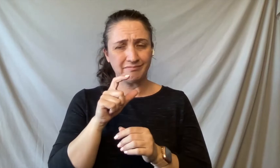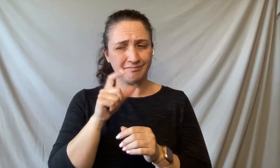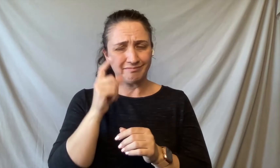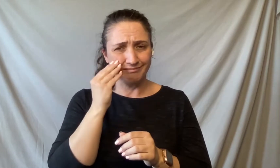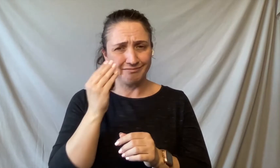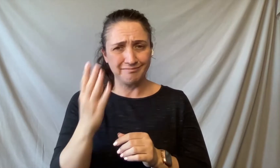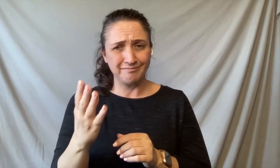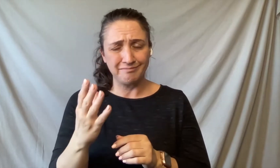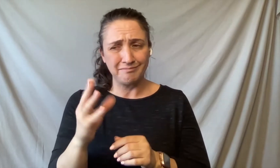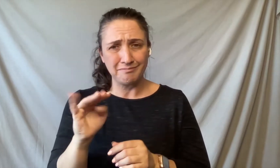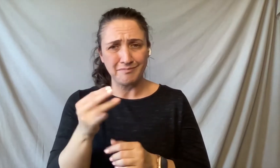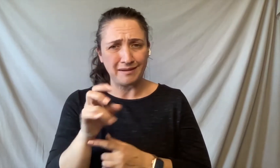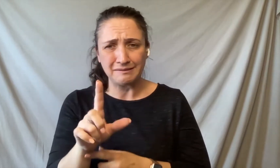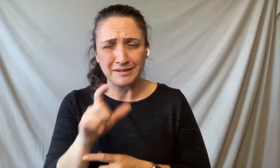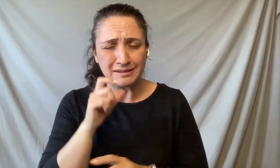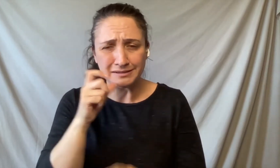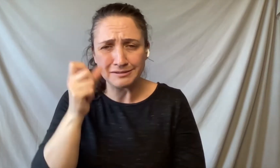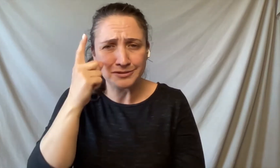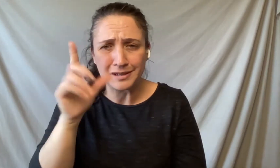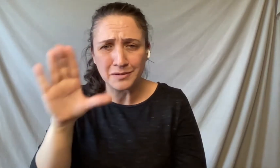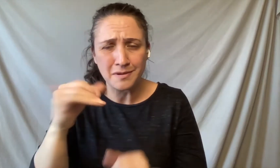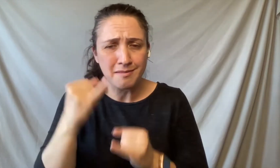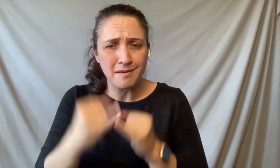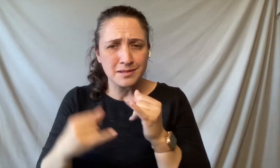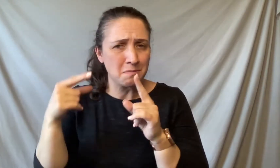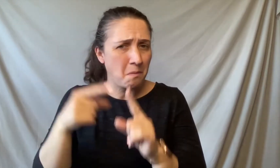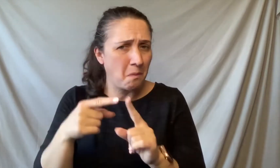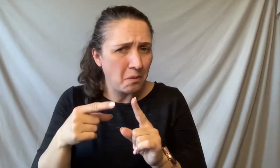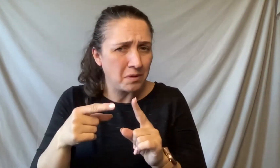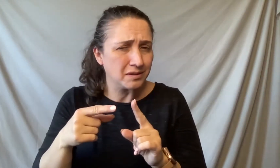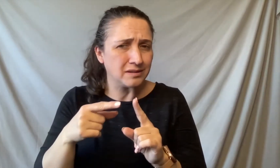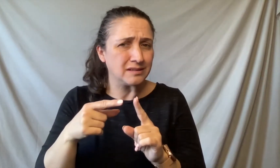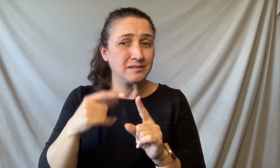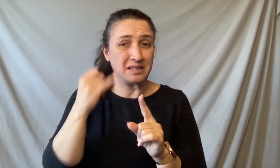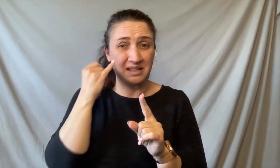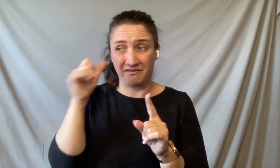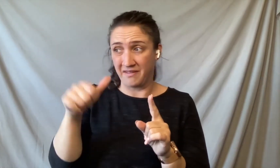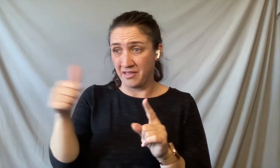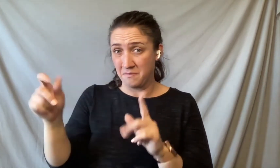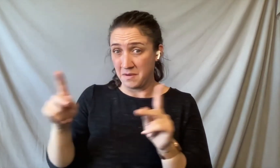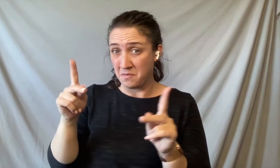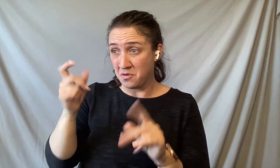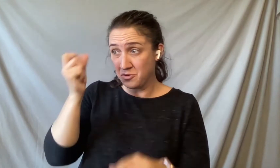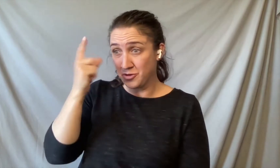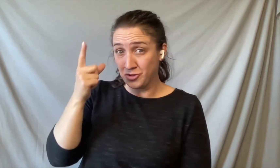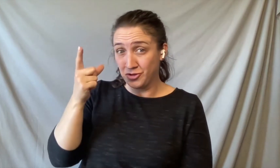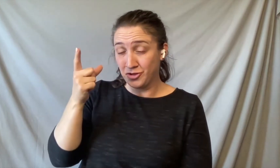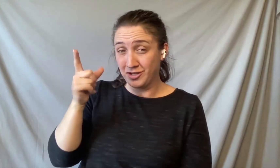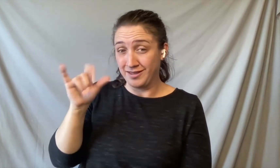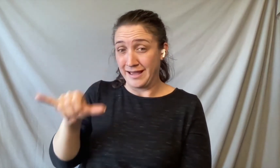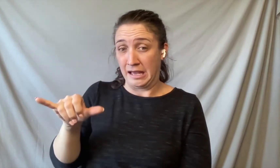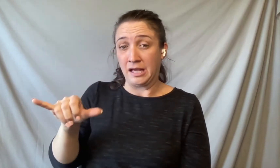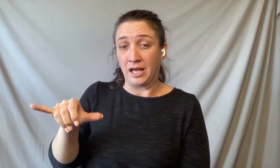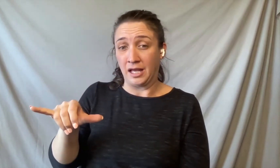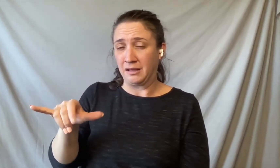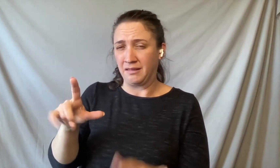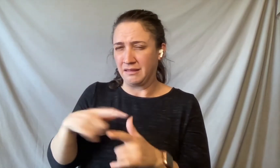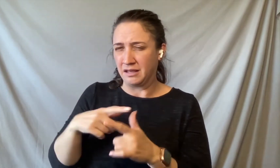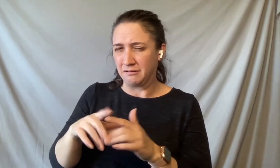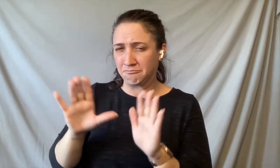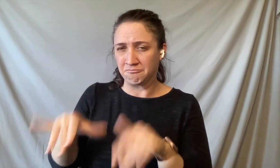Michael, your last point. If everybody else did, then we don't need to come back to it, but I'm not sure I understood that.